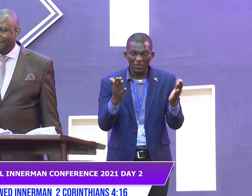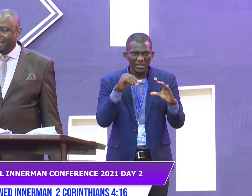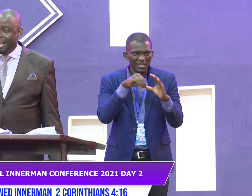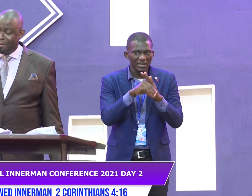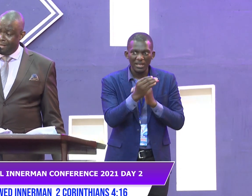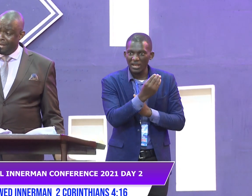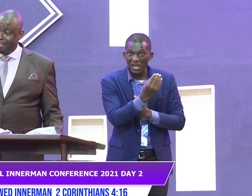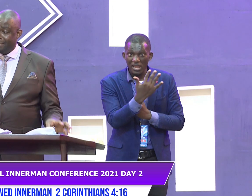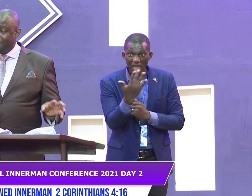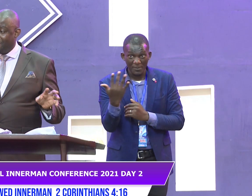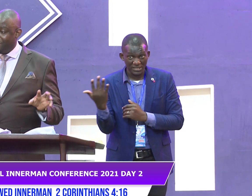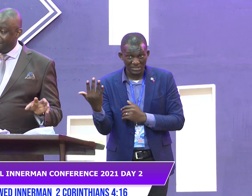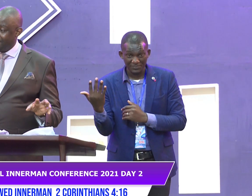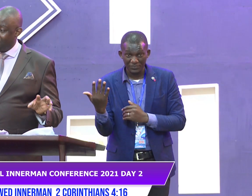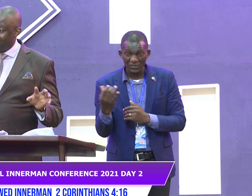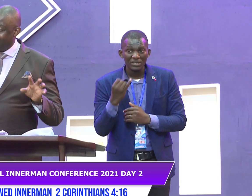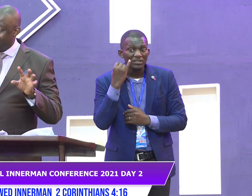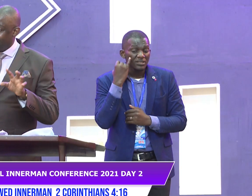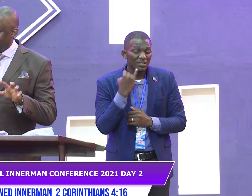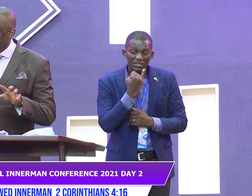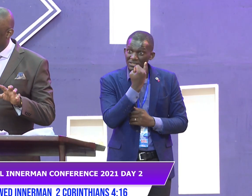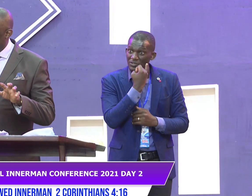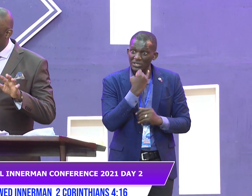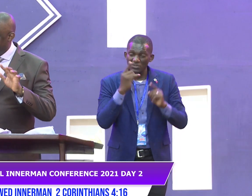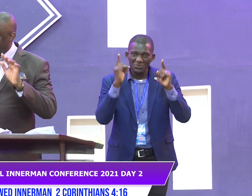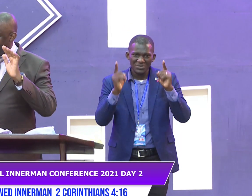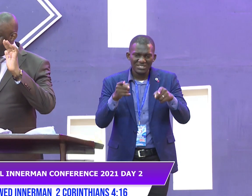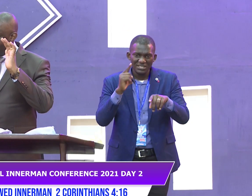of Numbers. There was a